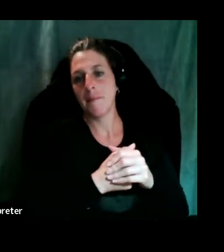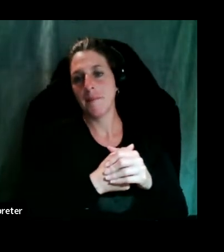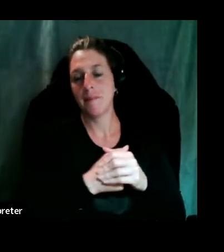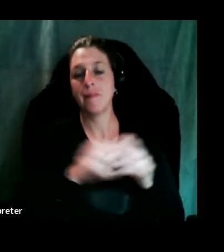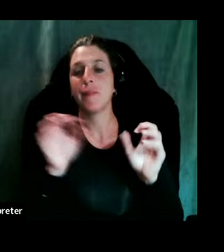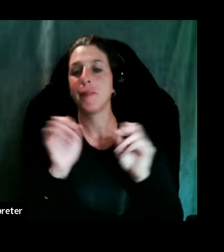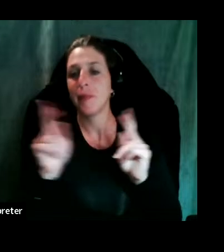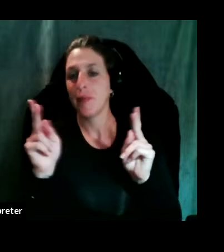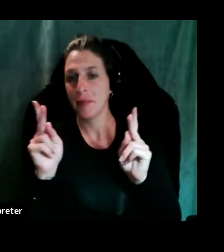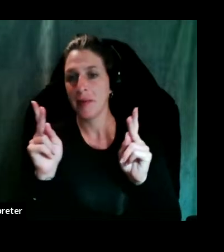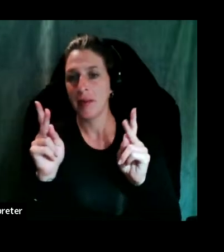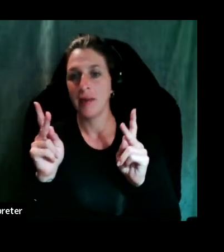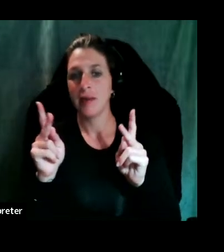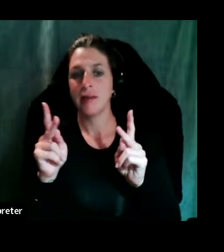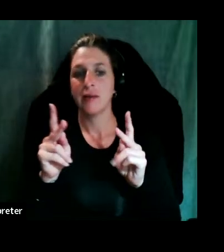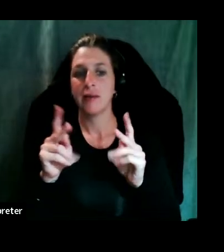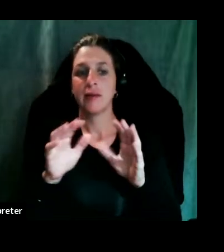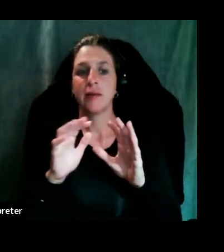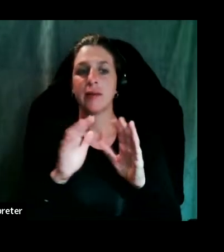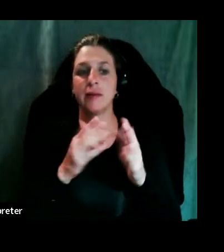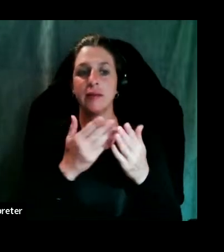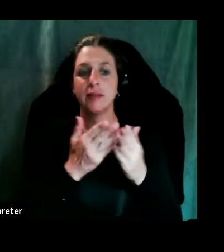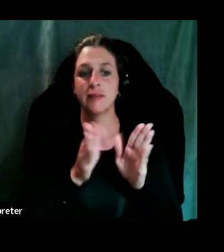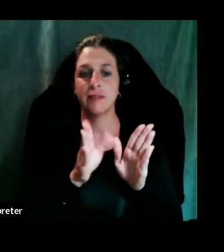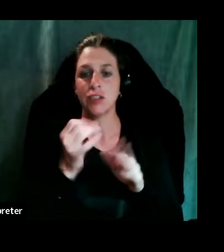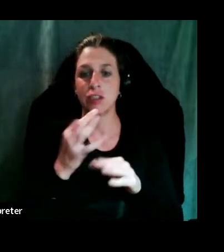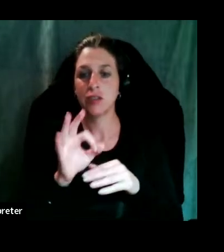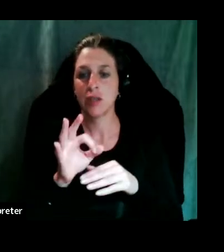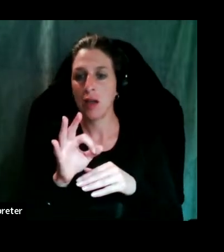Okay, Division of Business Services, Mr. Hawkins.